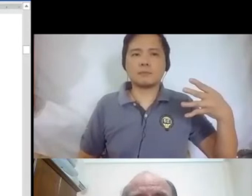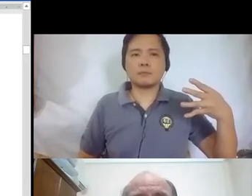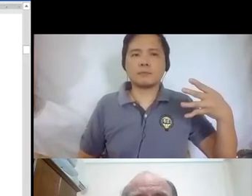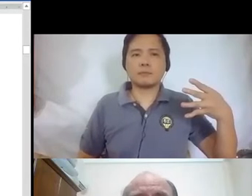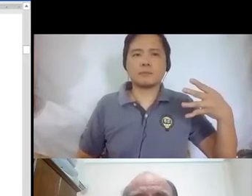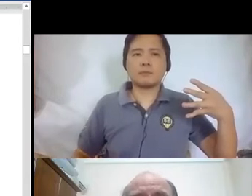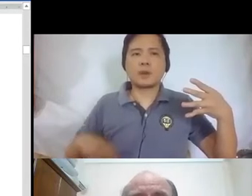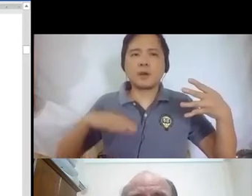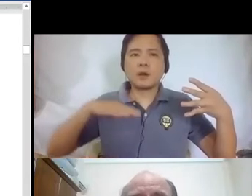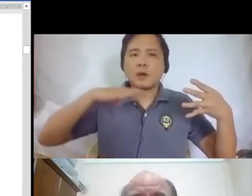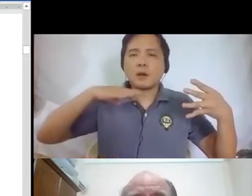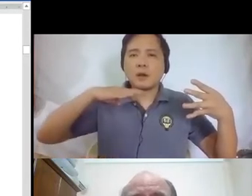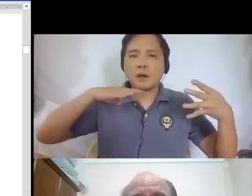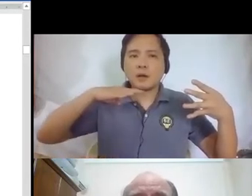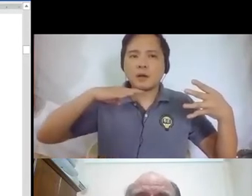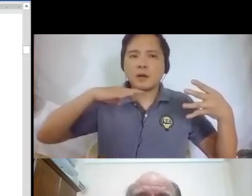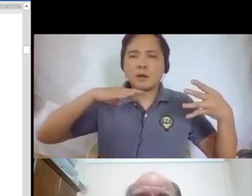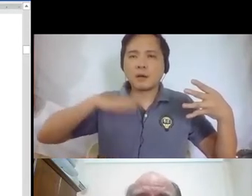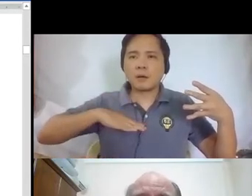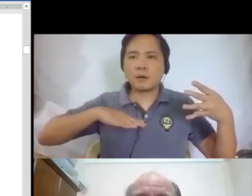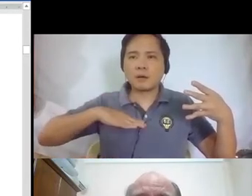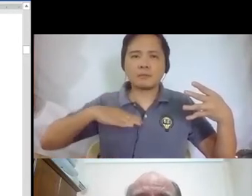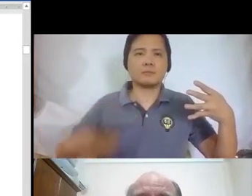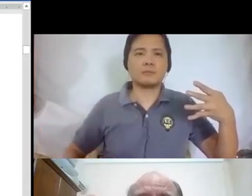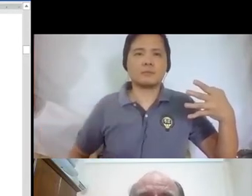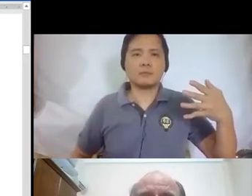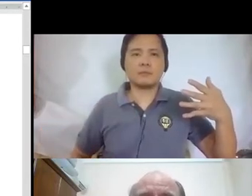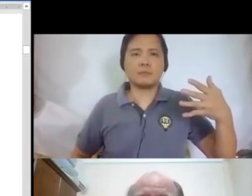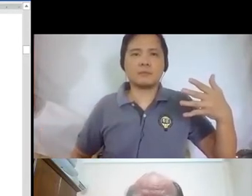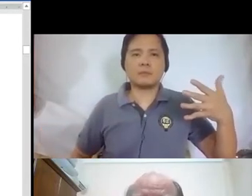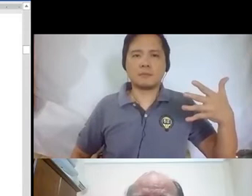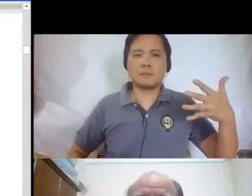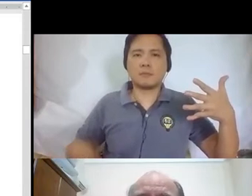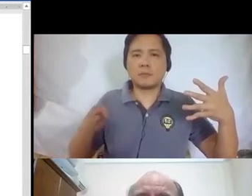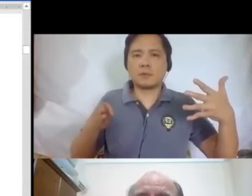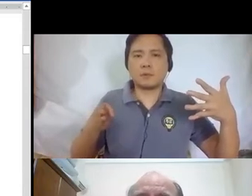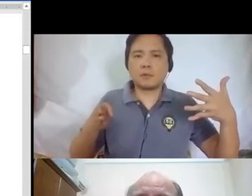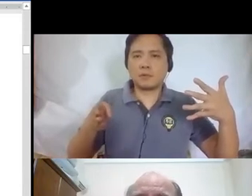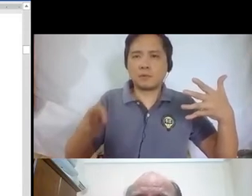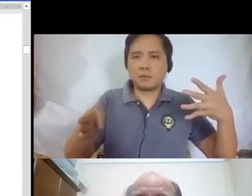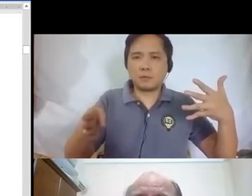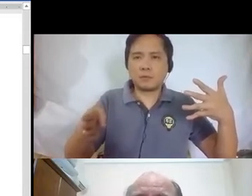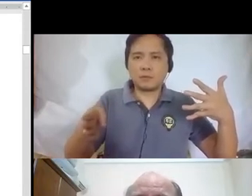White, one-handed. Two-wheel vehicle, inches forward,